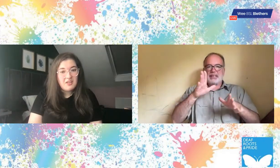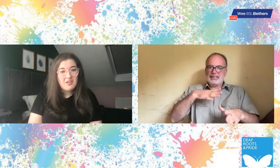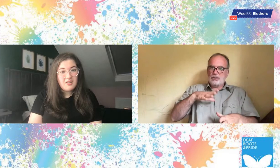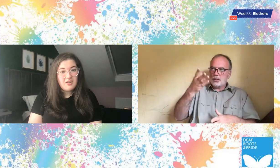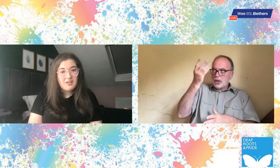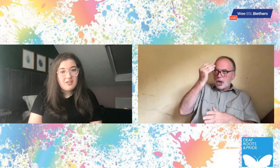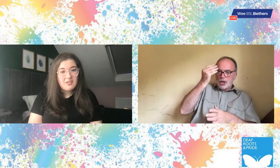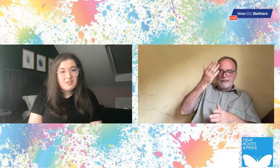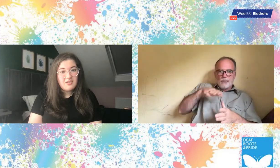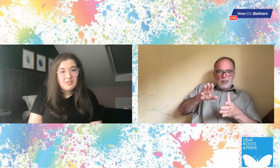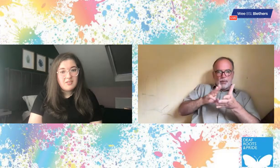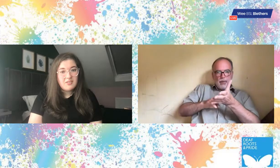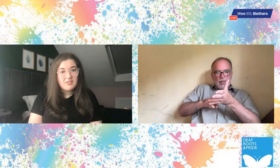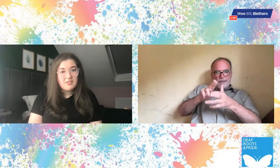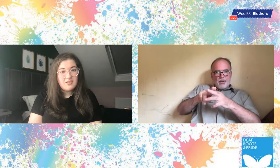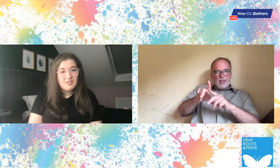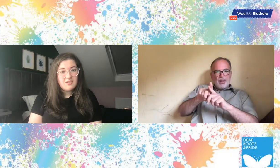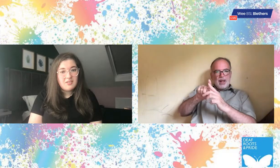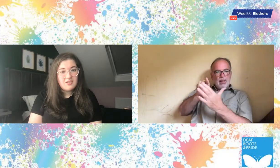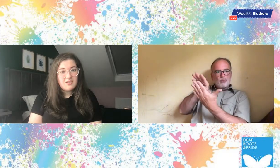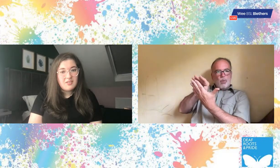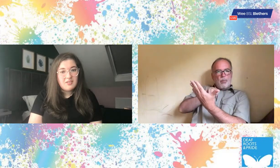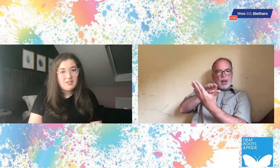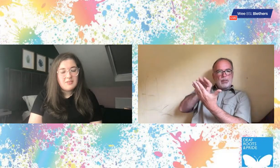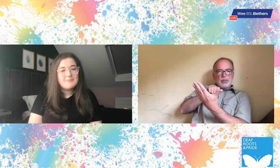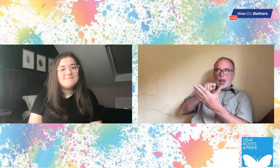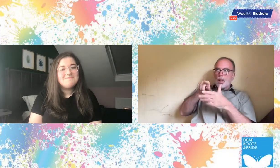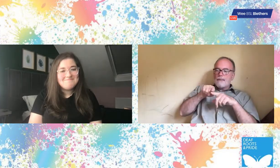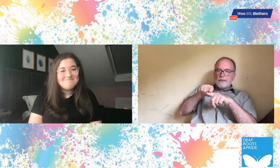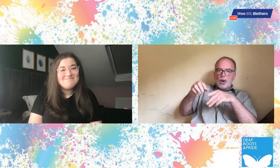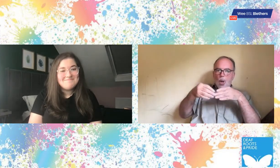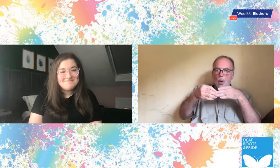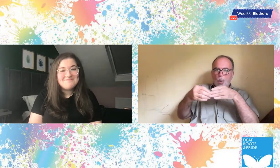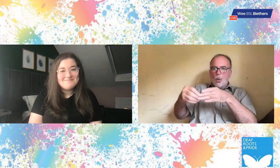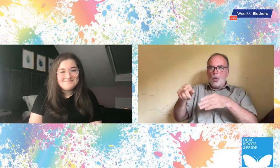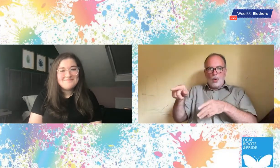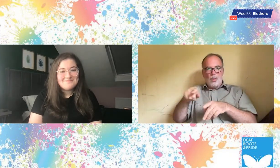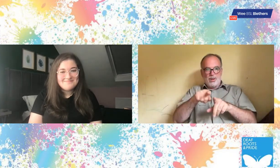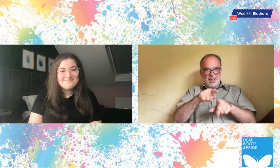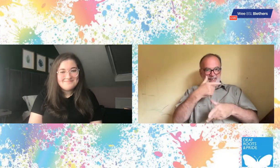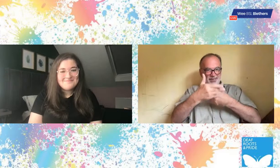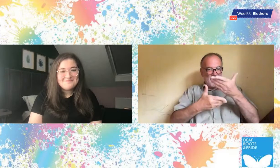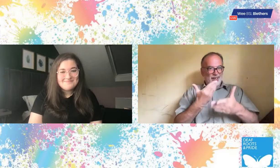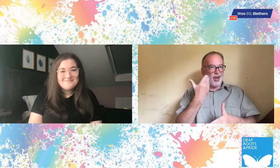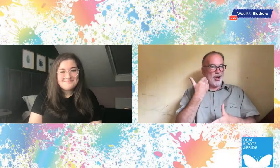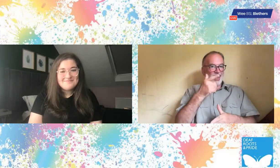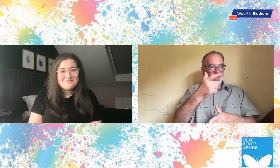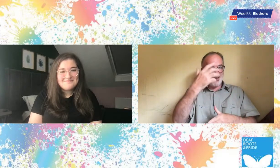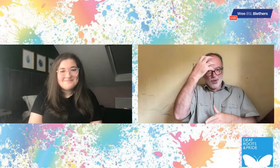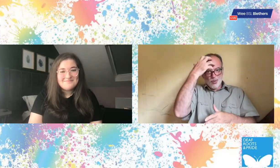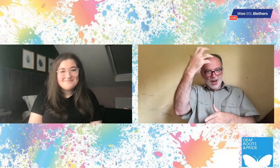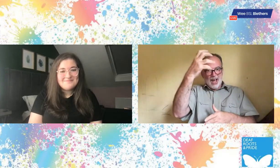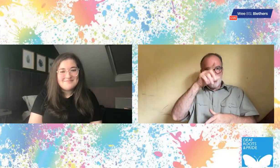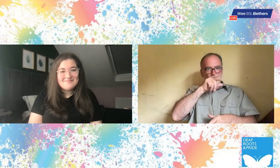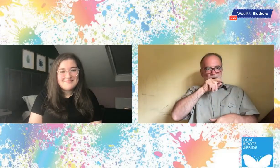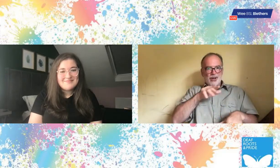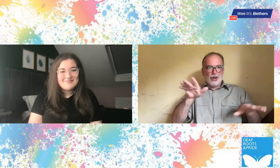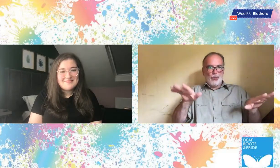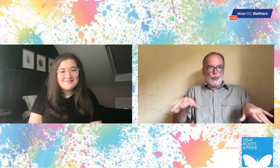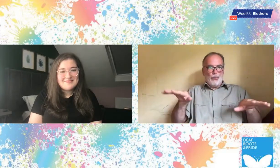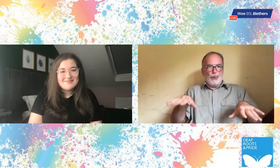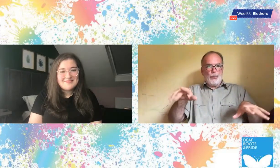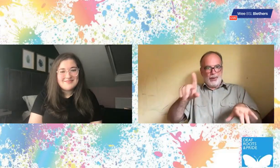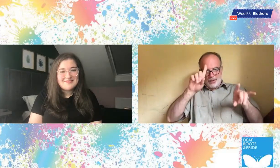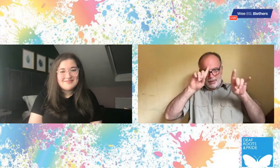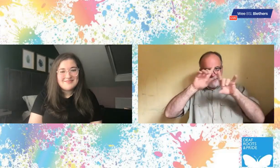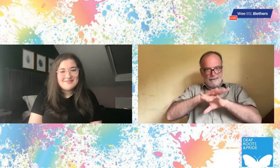bond. um, Ah, Baby animals need to learn from their parents, because they're role models. They need to learn those